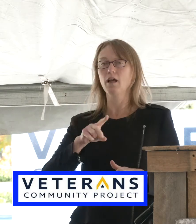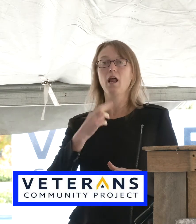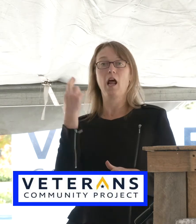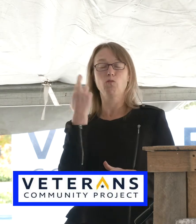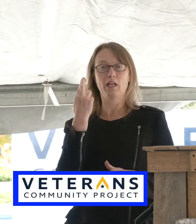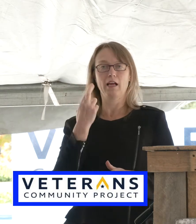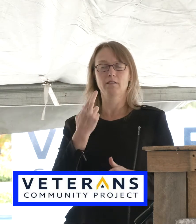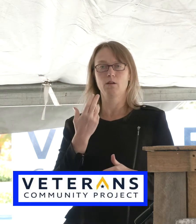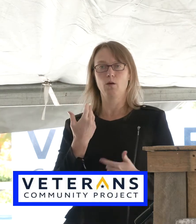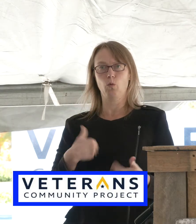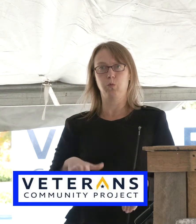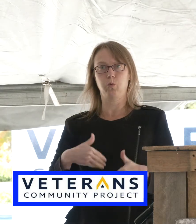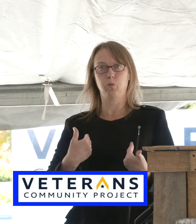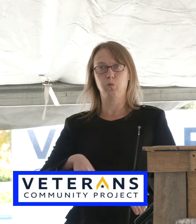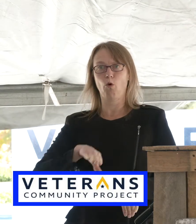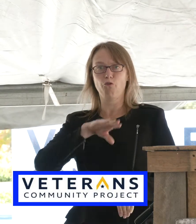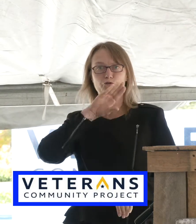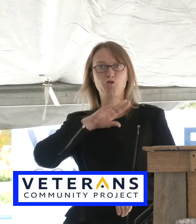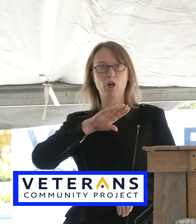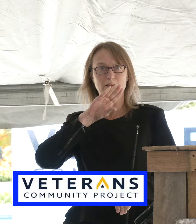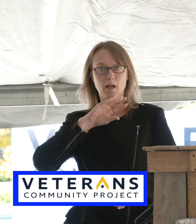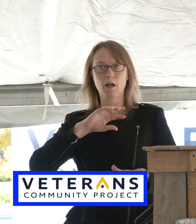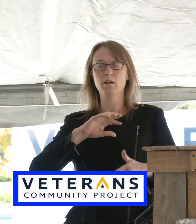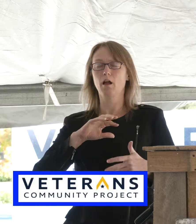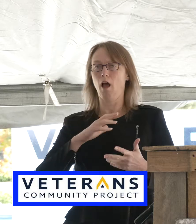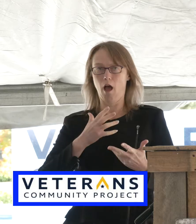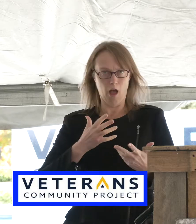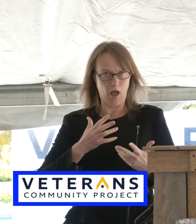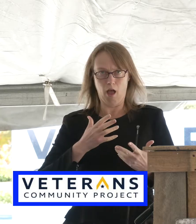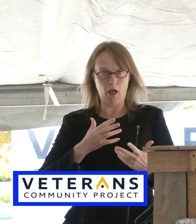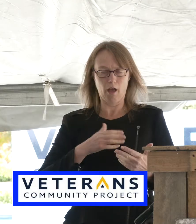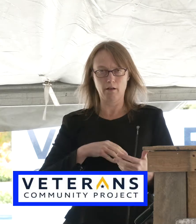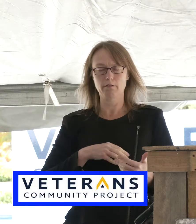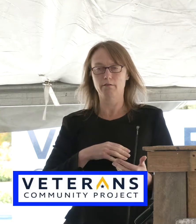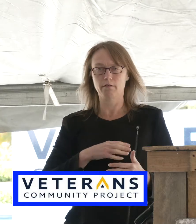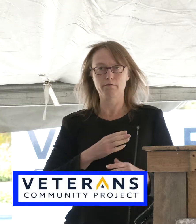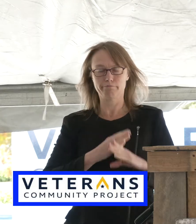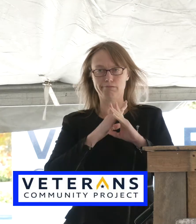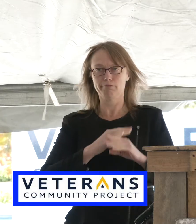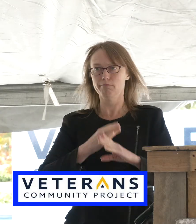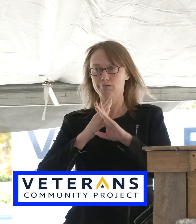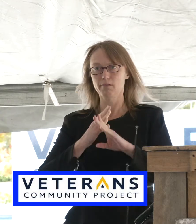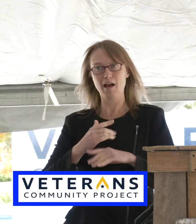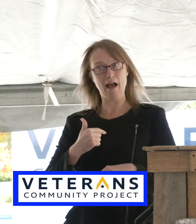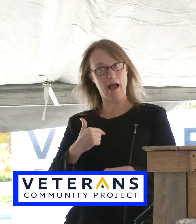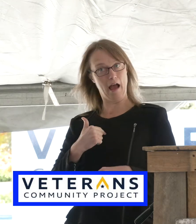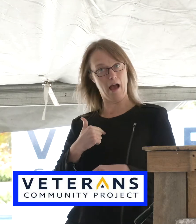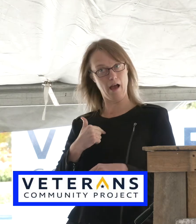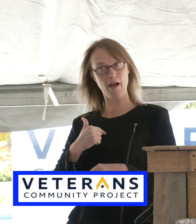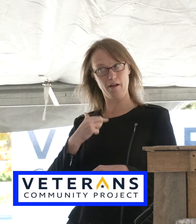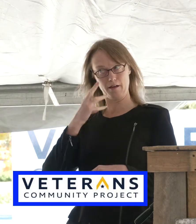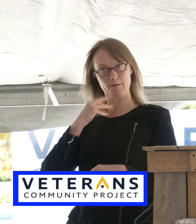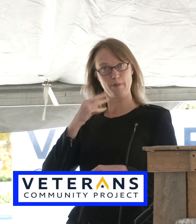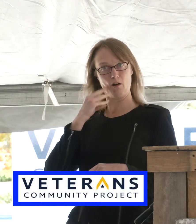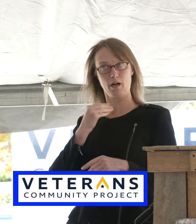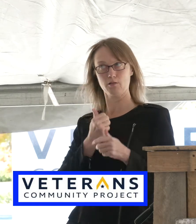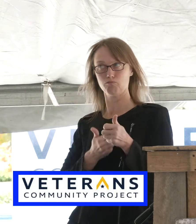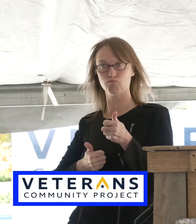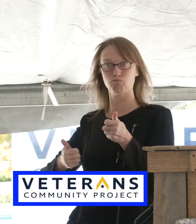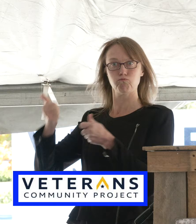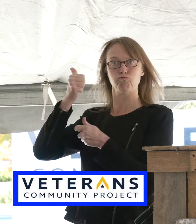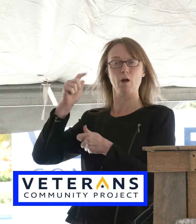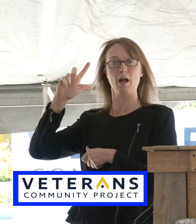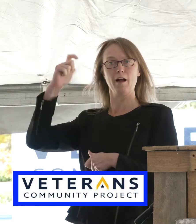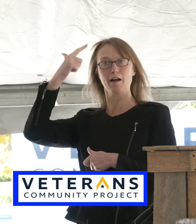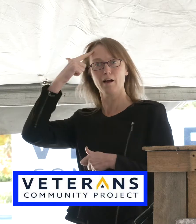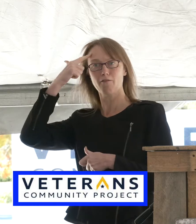influential contacts, with a law degree, with pretty high-level government experience. And I was pretty well lost as to what to do.